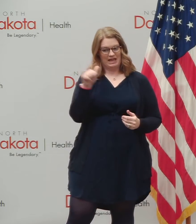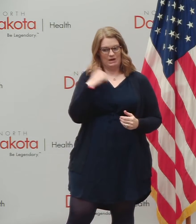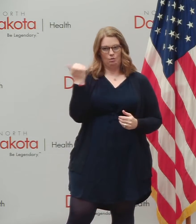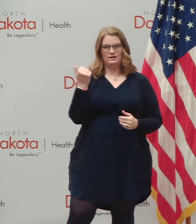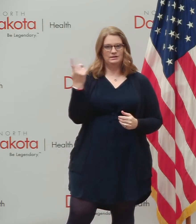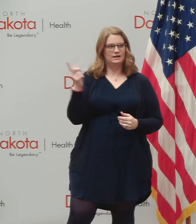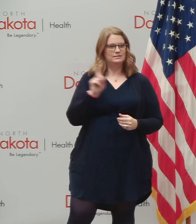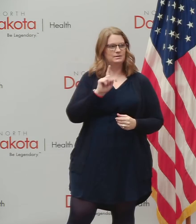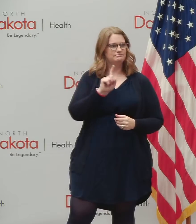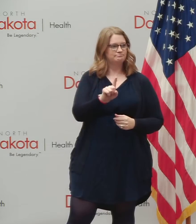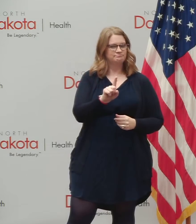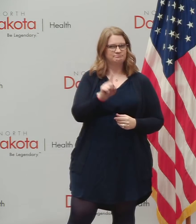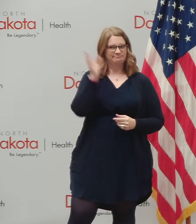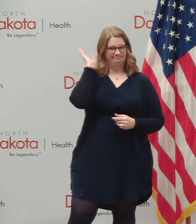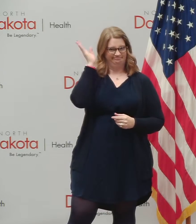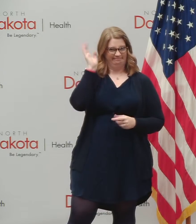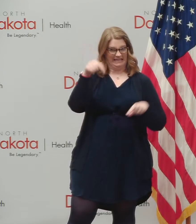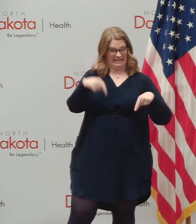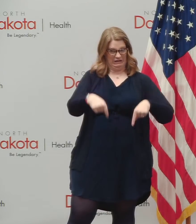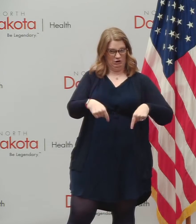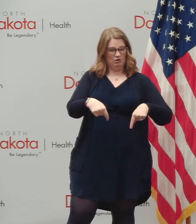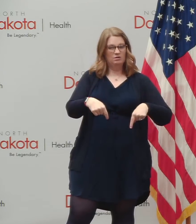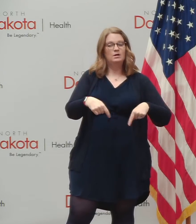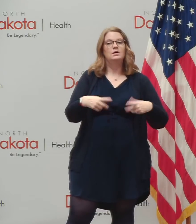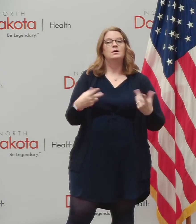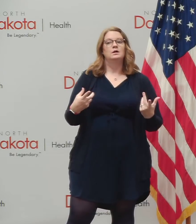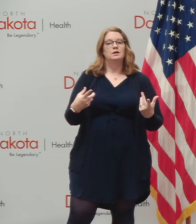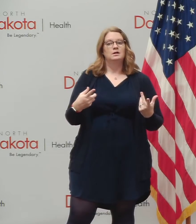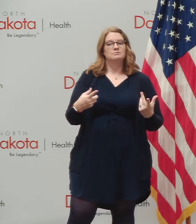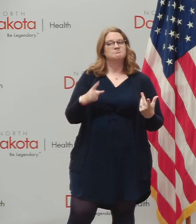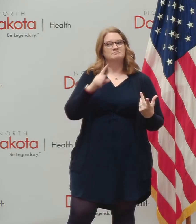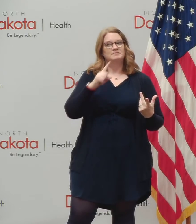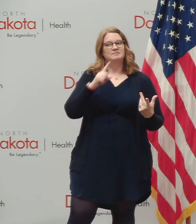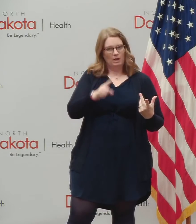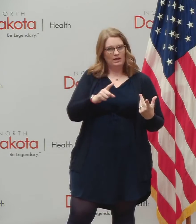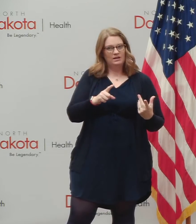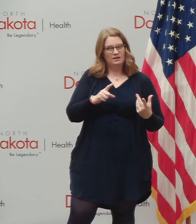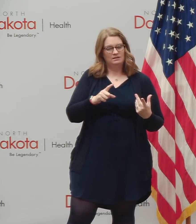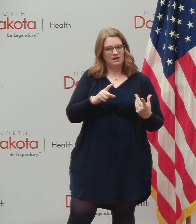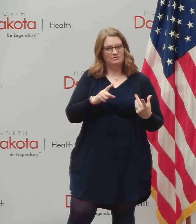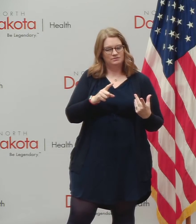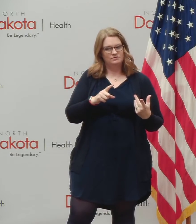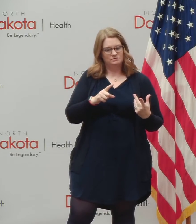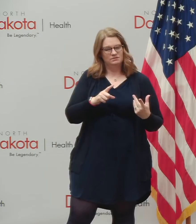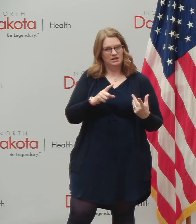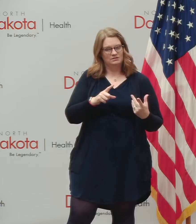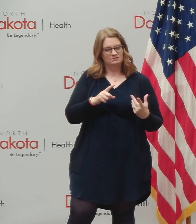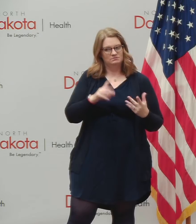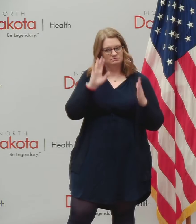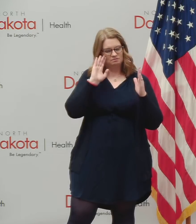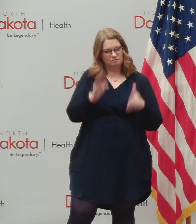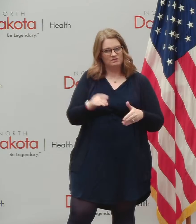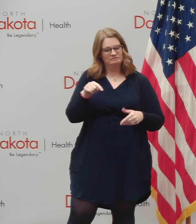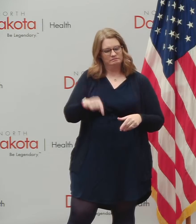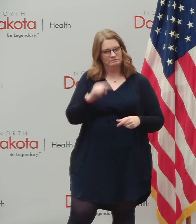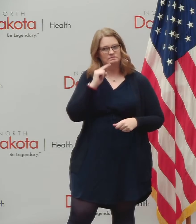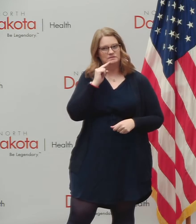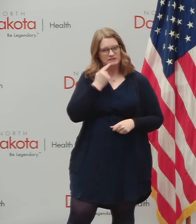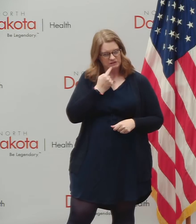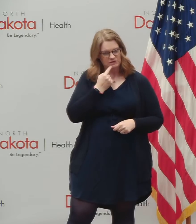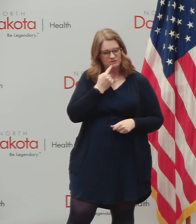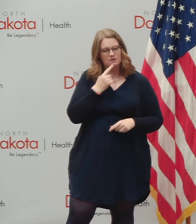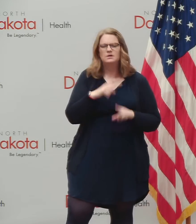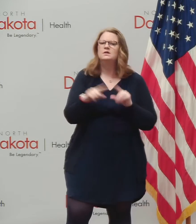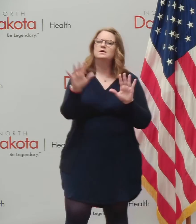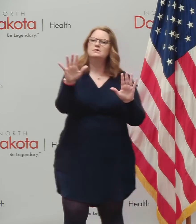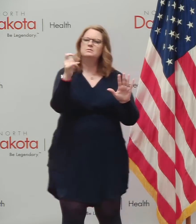podium since last March has taken this extremely seriously. But I think now is a time for reflection